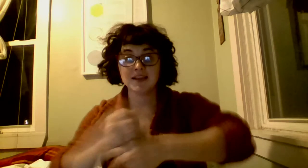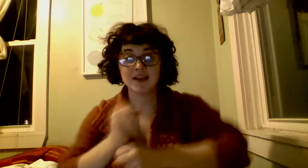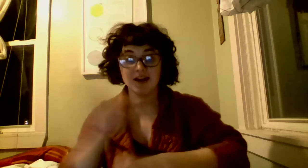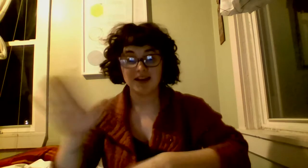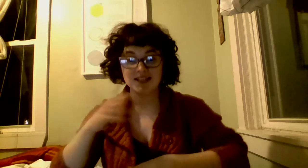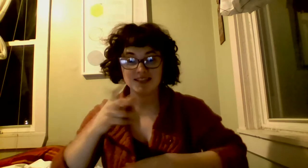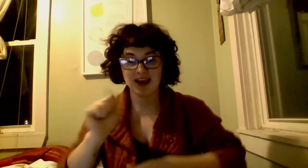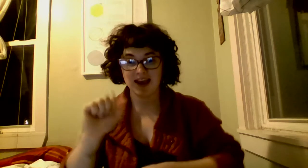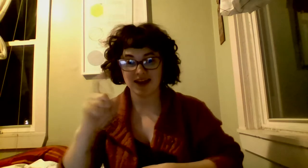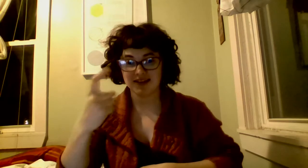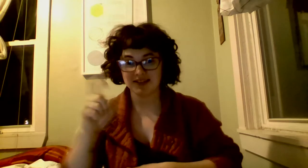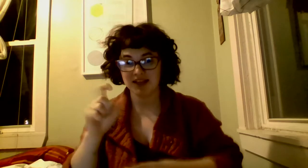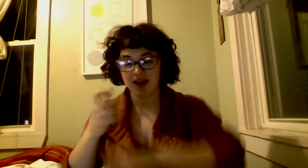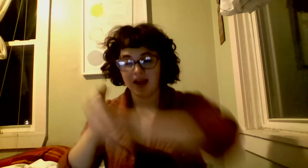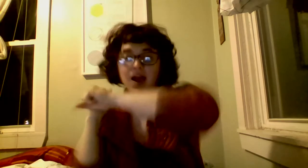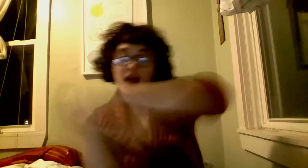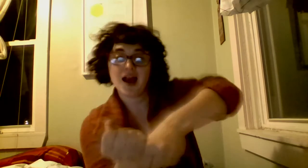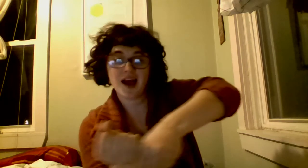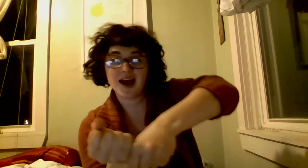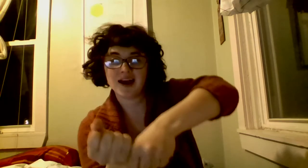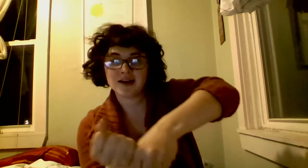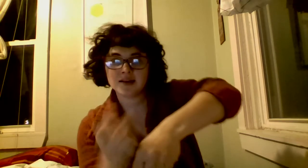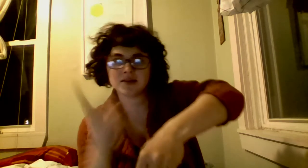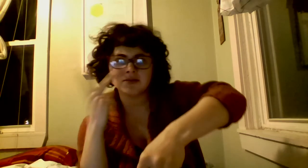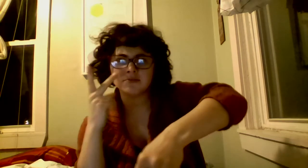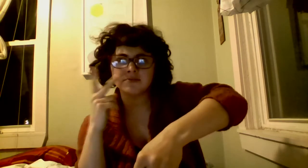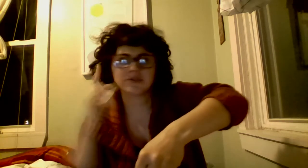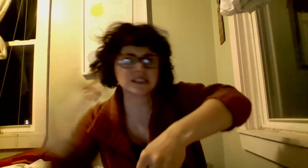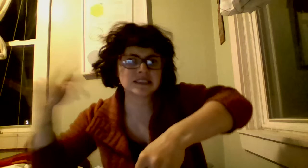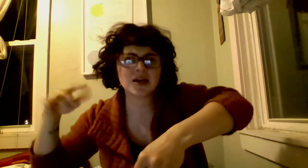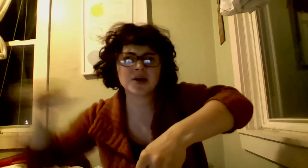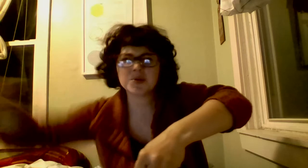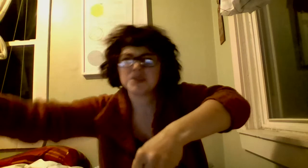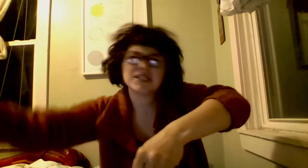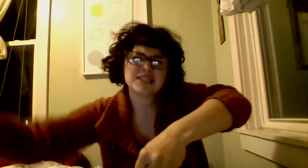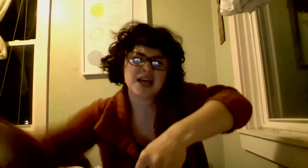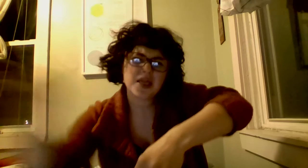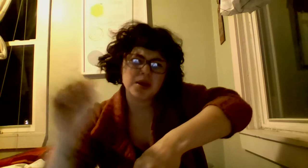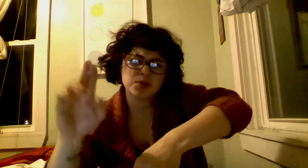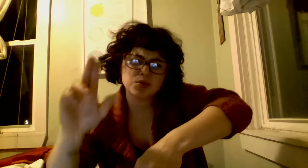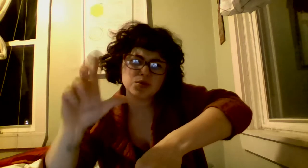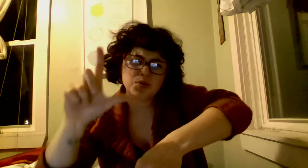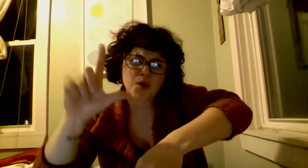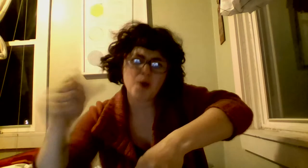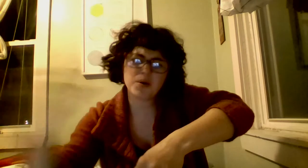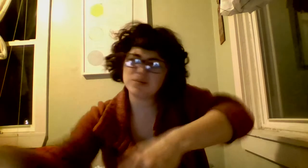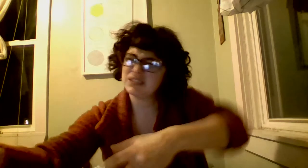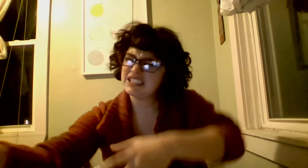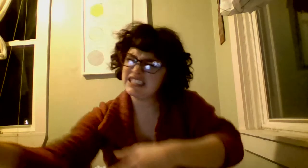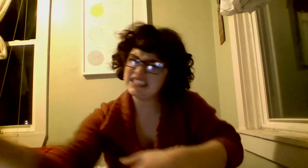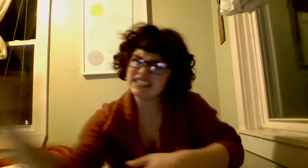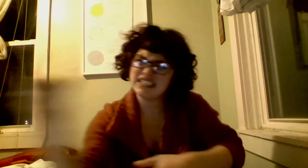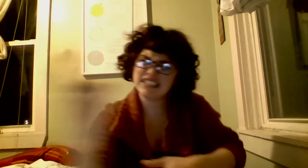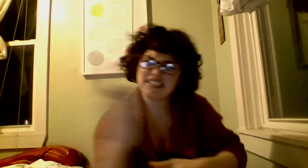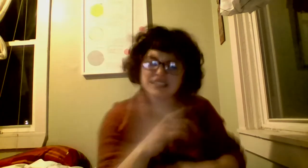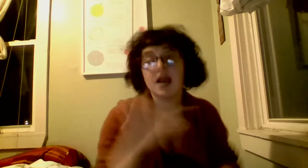cut the first blow than out of the woods comes this great big huge troll, screaming and roaring at him. If you're cutting down my trees, I'm gonna kill